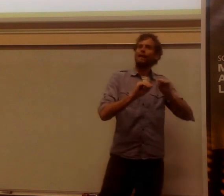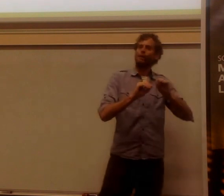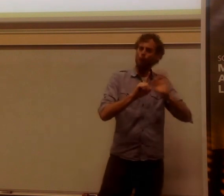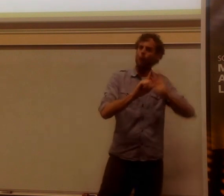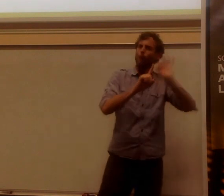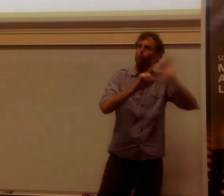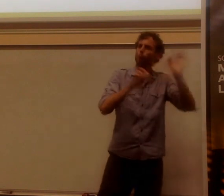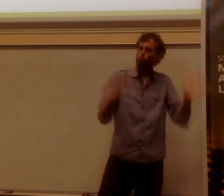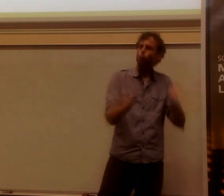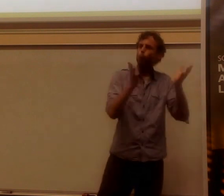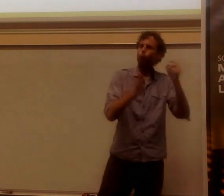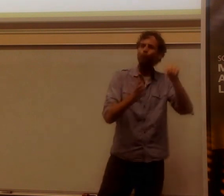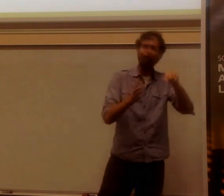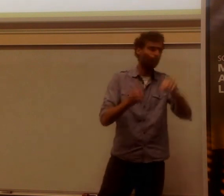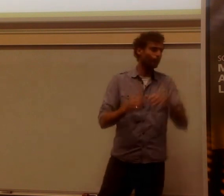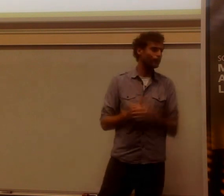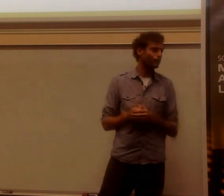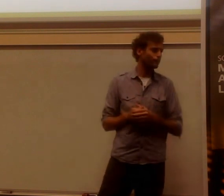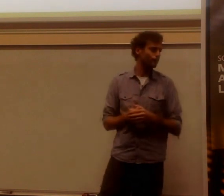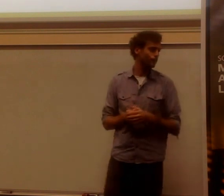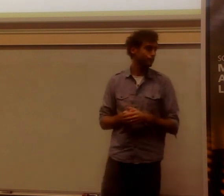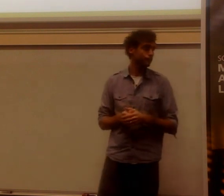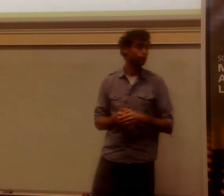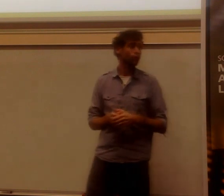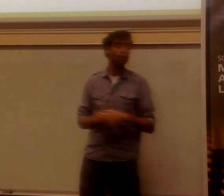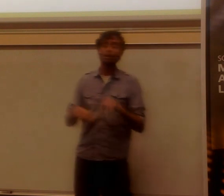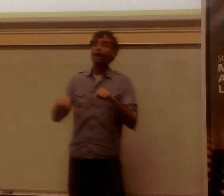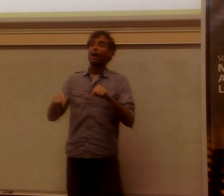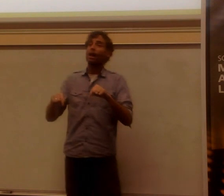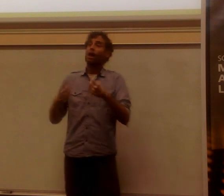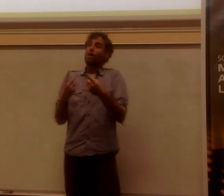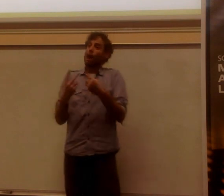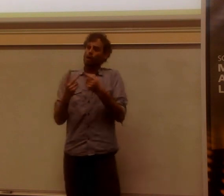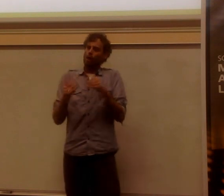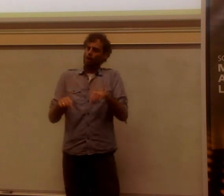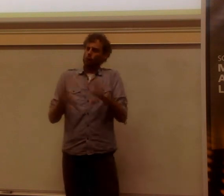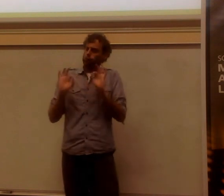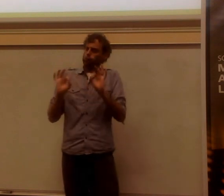use later on in a training component that we provide as part of the project.